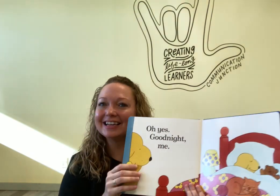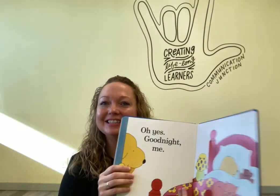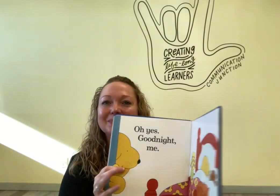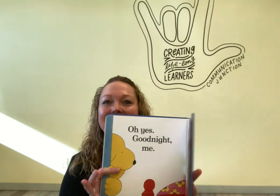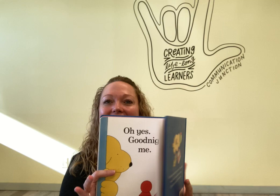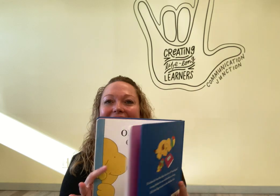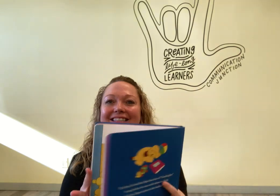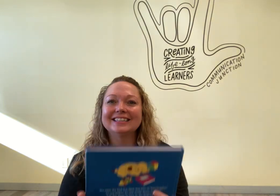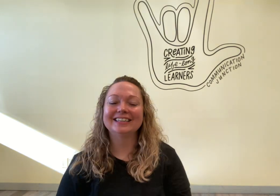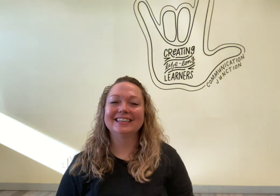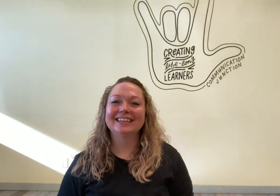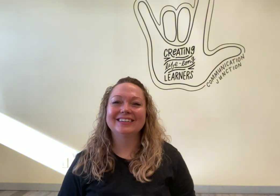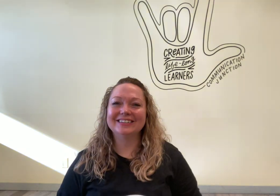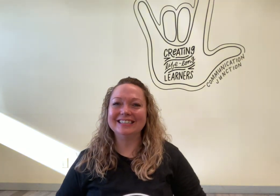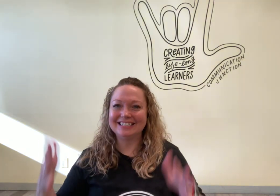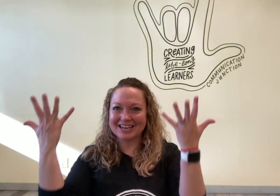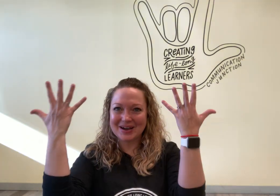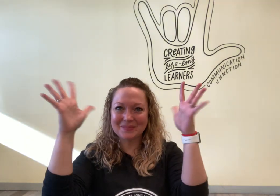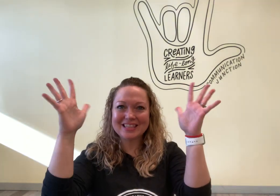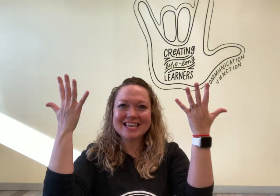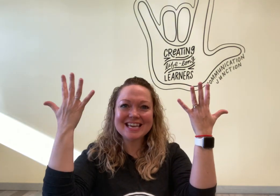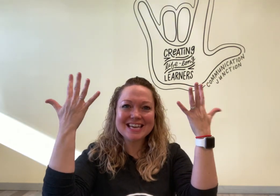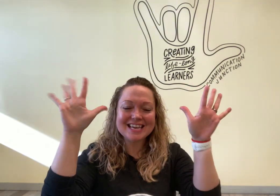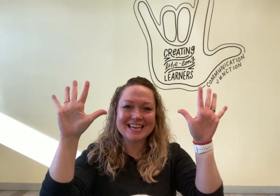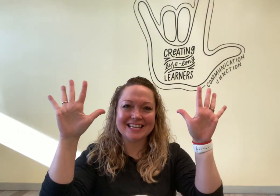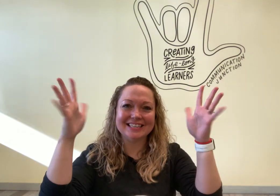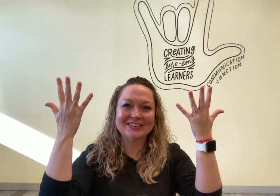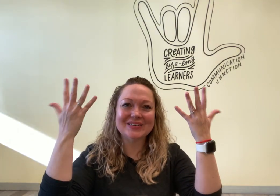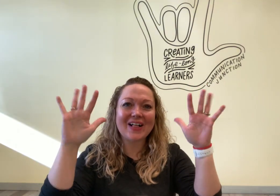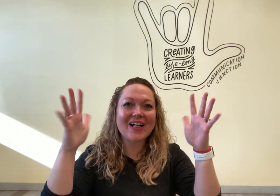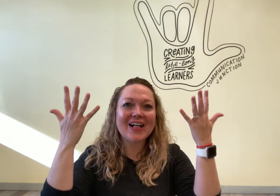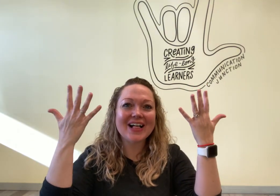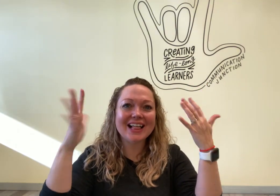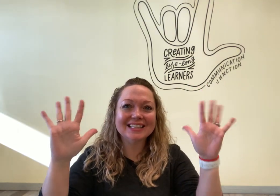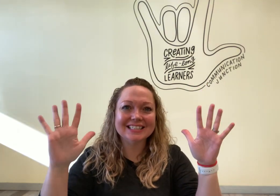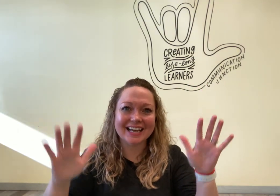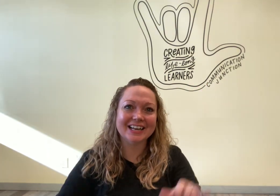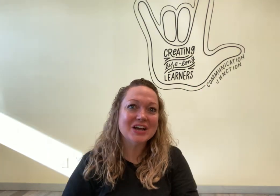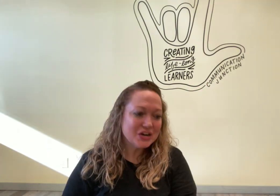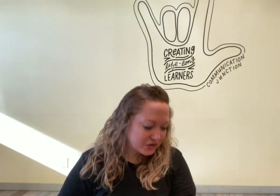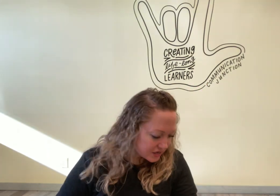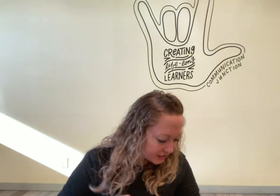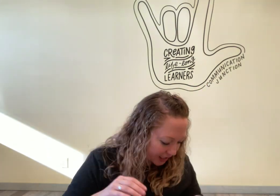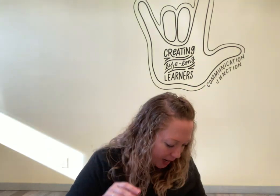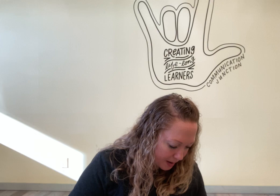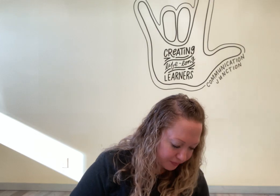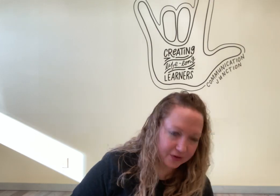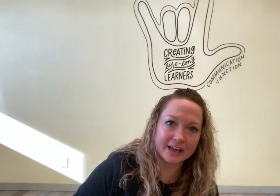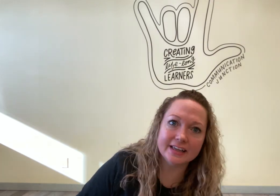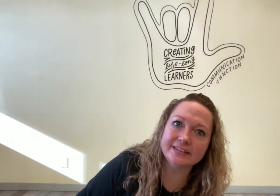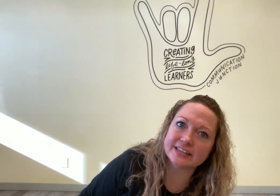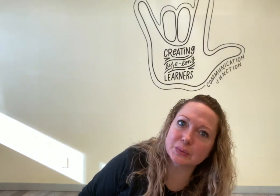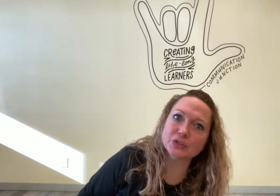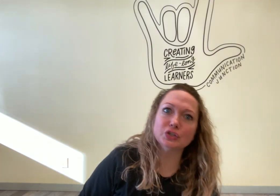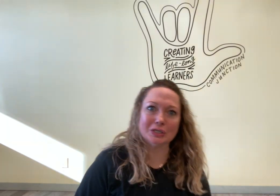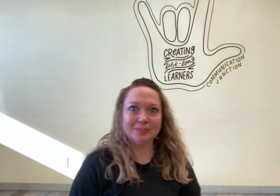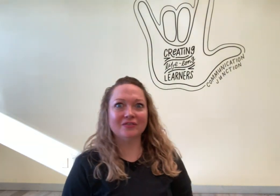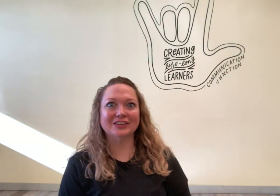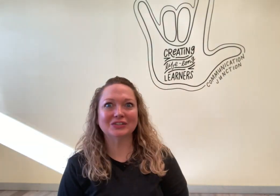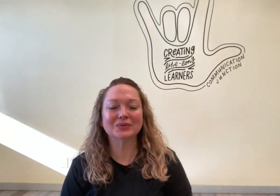Spot. Good job, the end, all done. Good job, friends. This was a super fun story time.